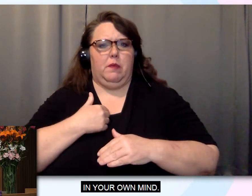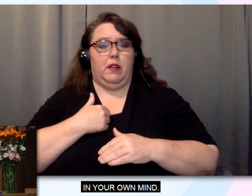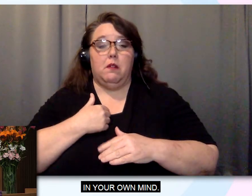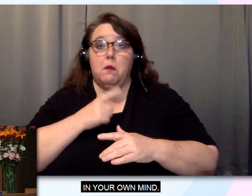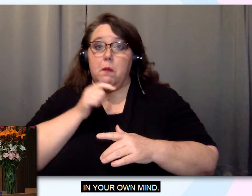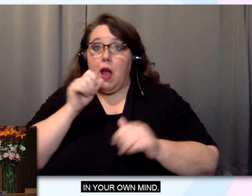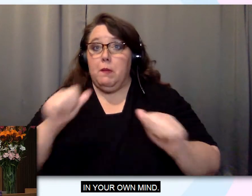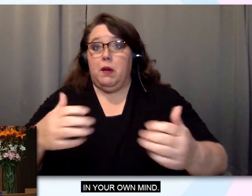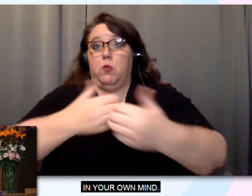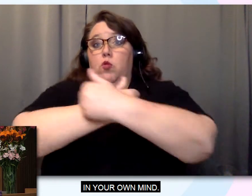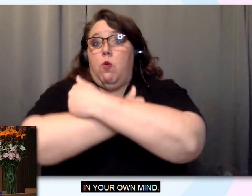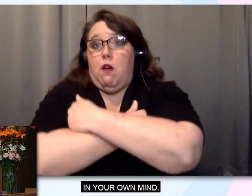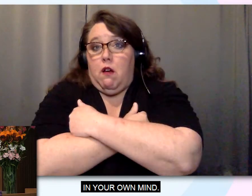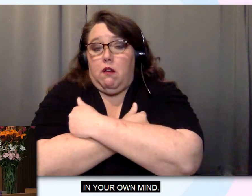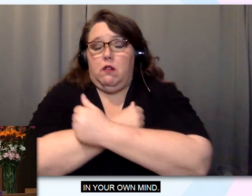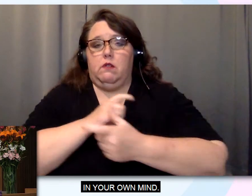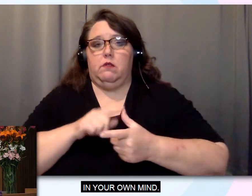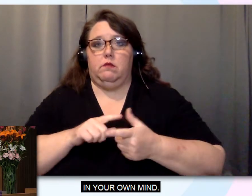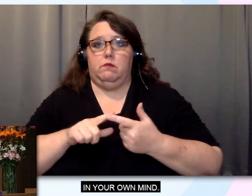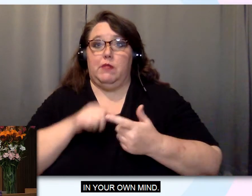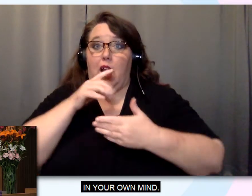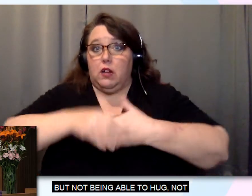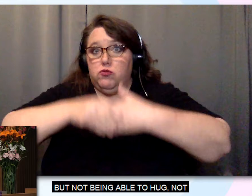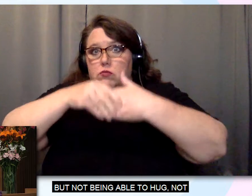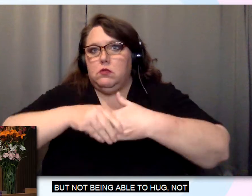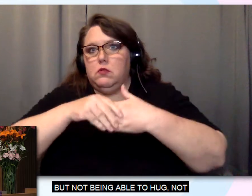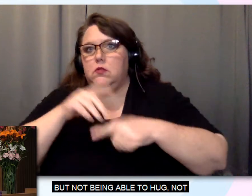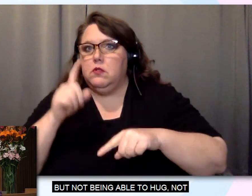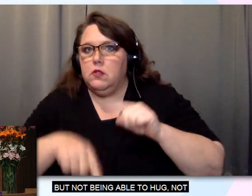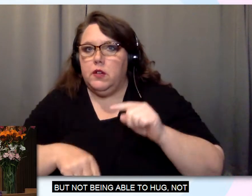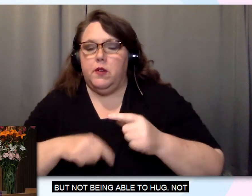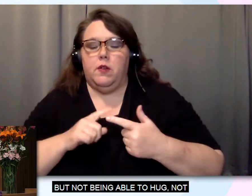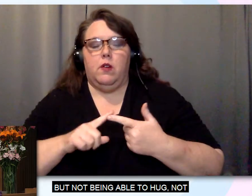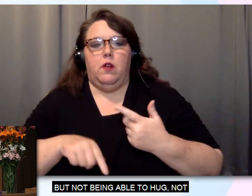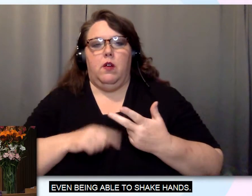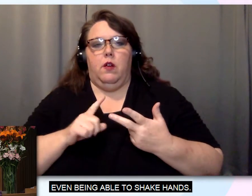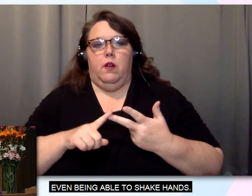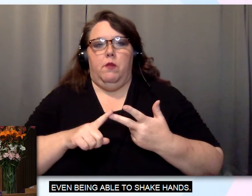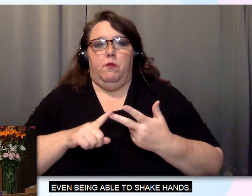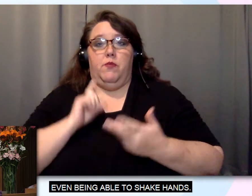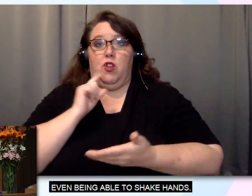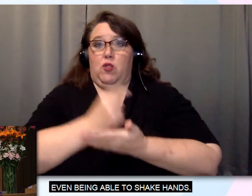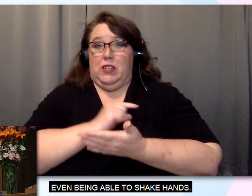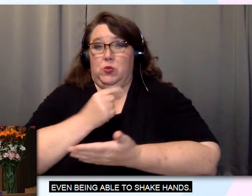but not being able to hug, not even being able to shake hands.